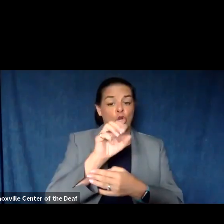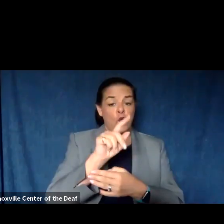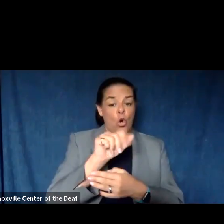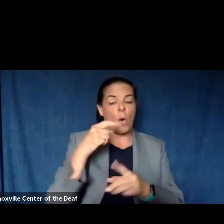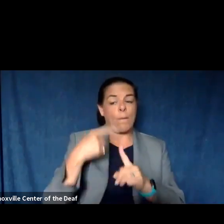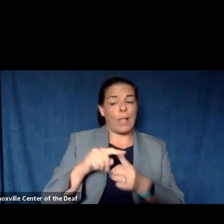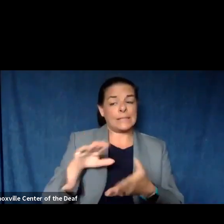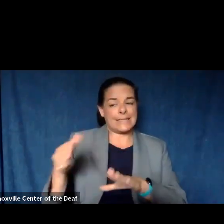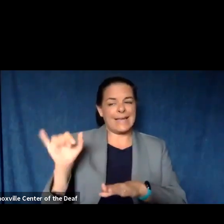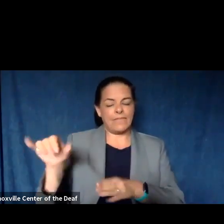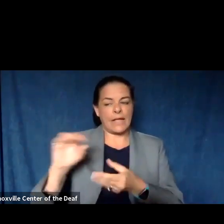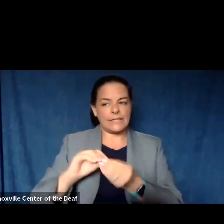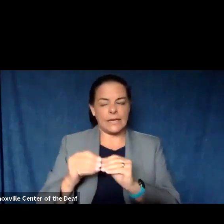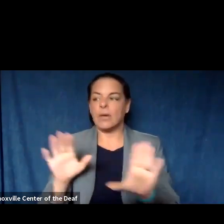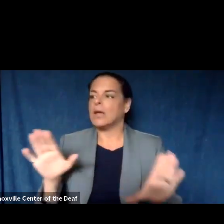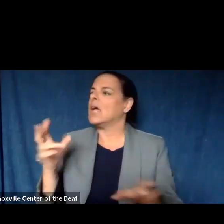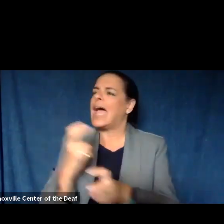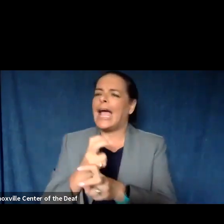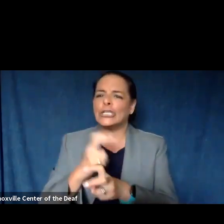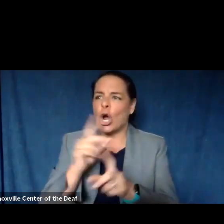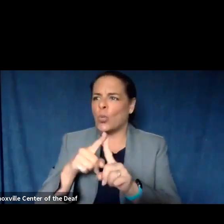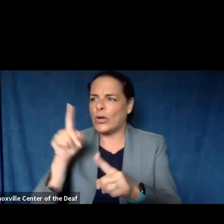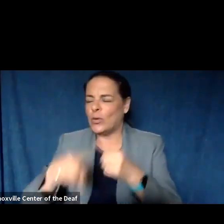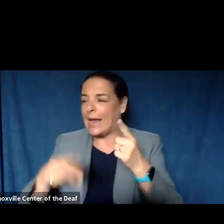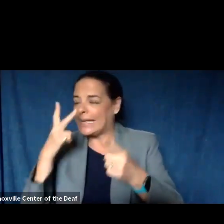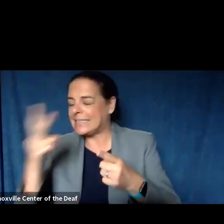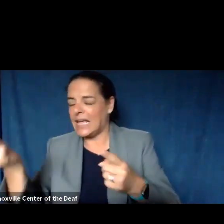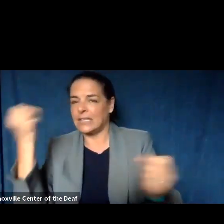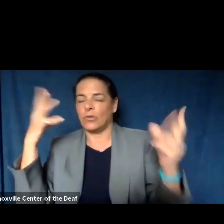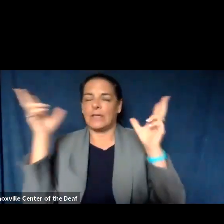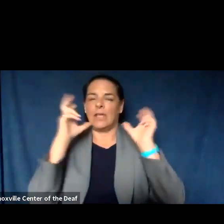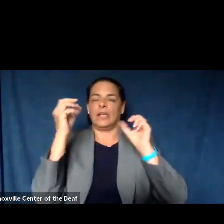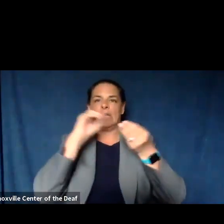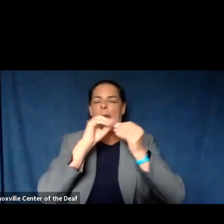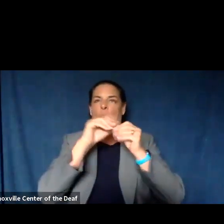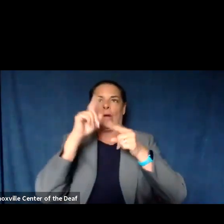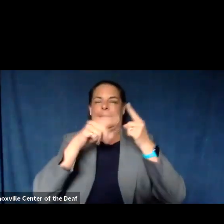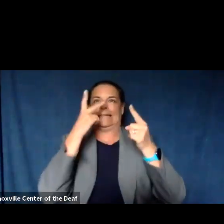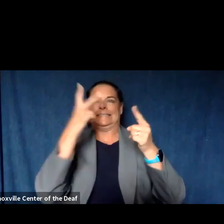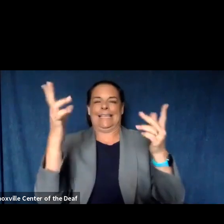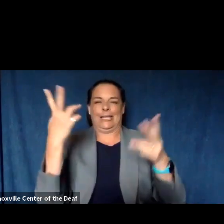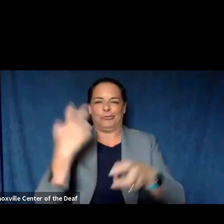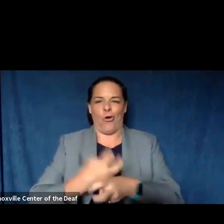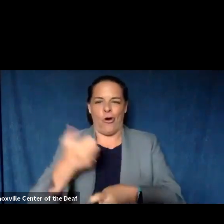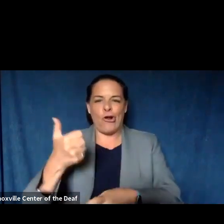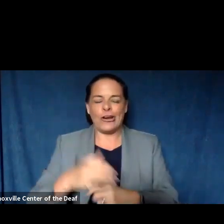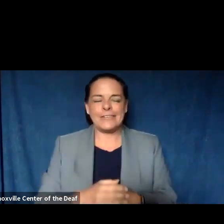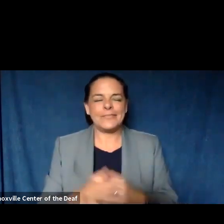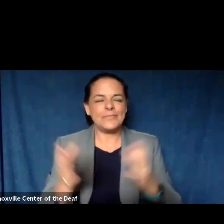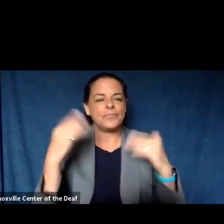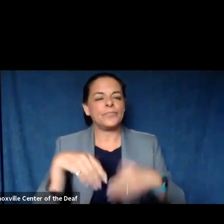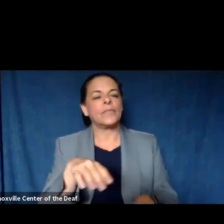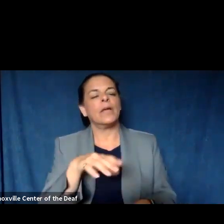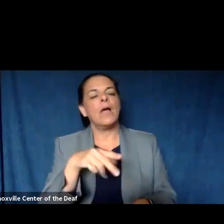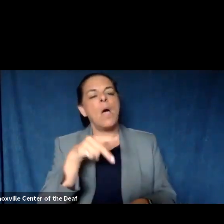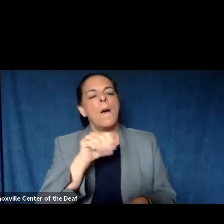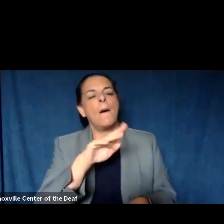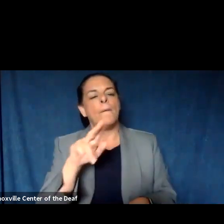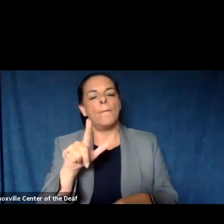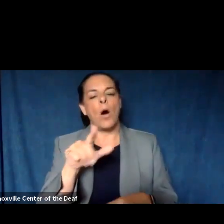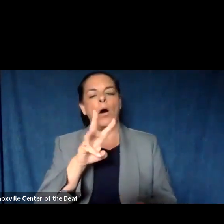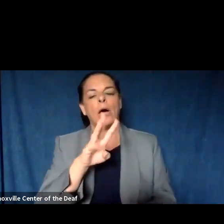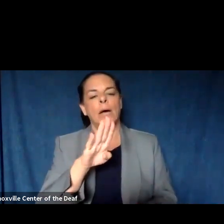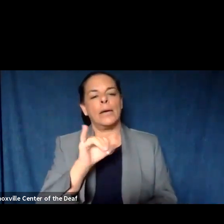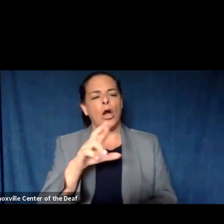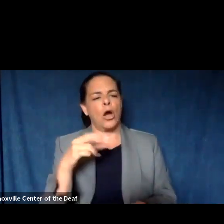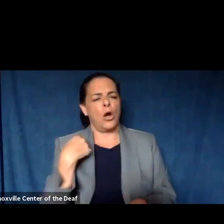you. Thank you. It's hard when you can't see it, all those numbers. All right, from Paul with WBIR. We've seen case counts